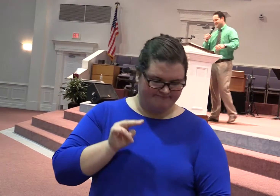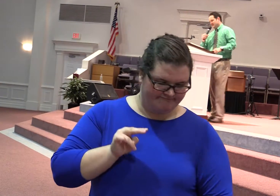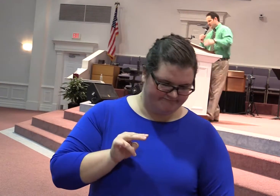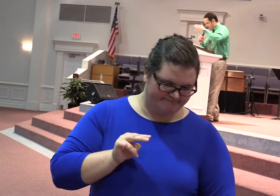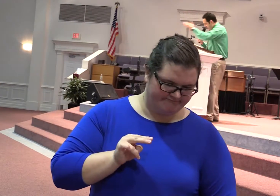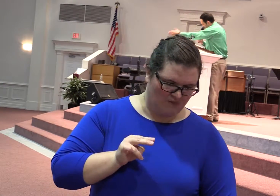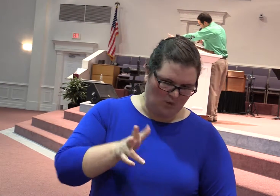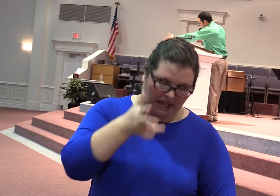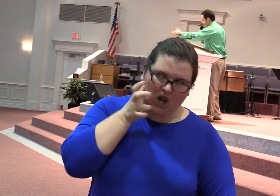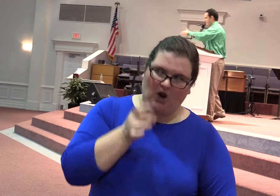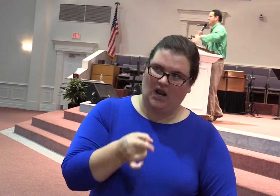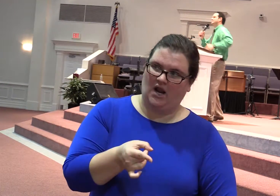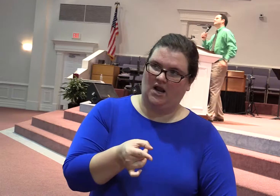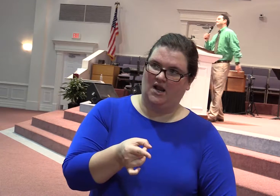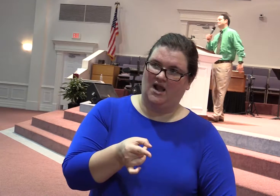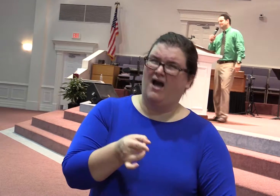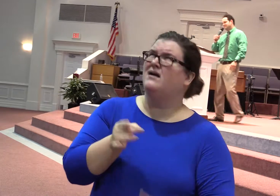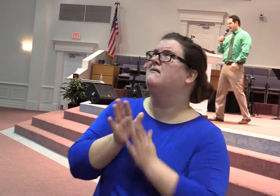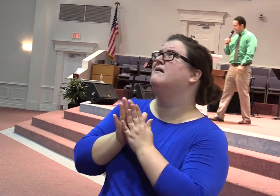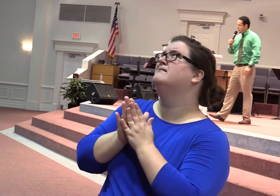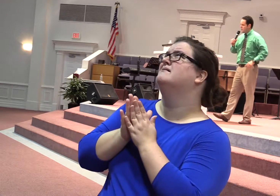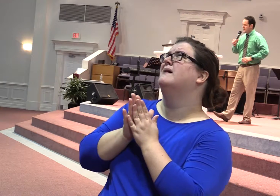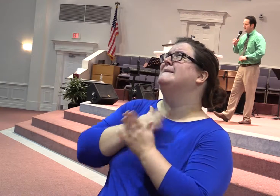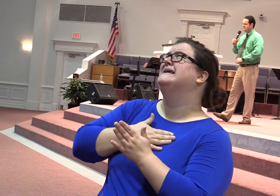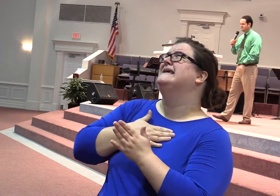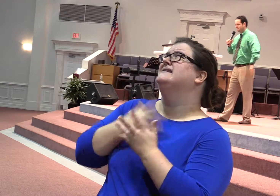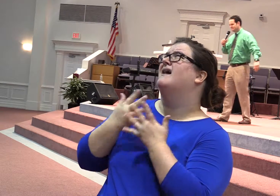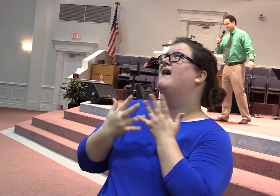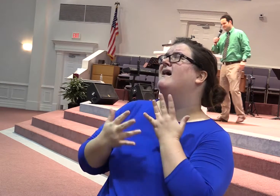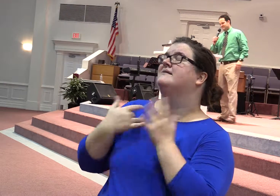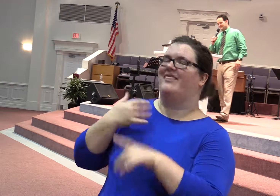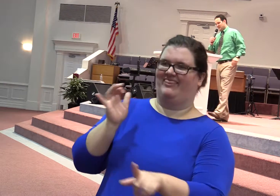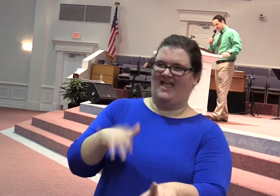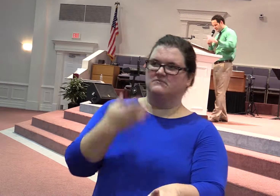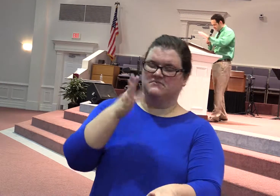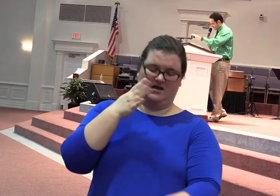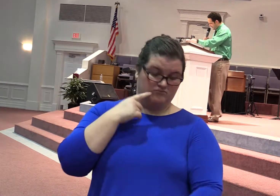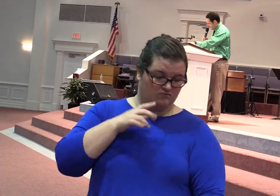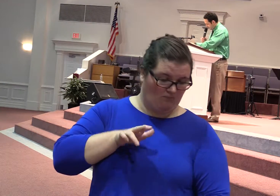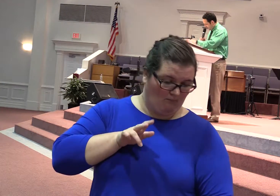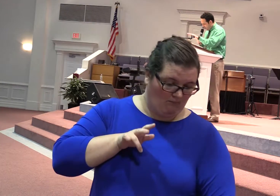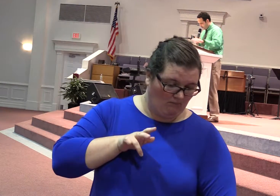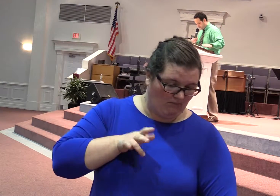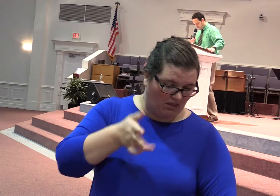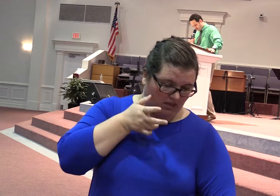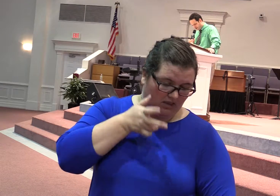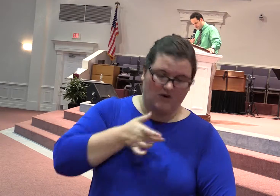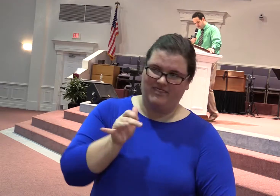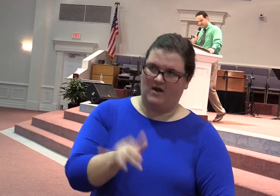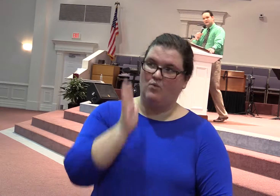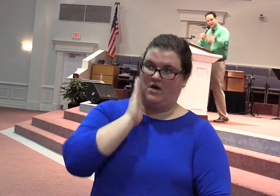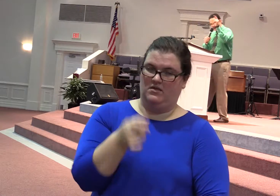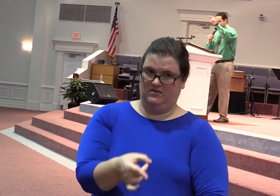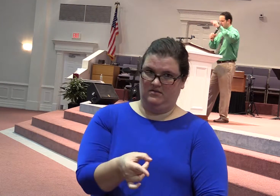come on. To that prayer. Right. Hallelujah. Exactly right. But centuries later, Paul gives